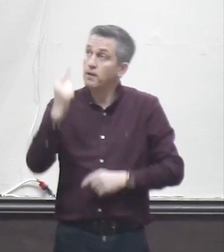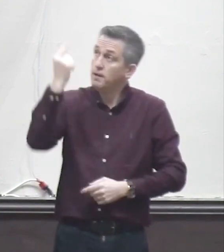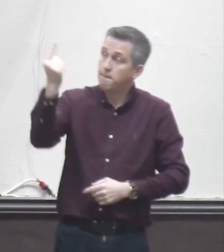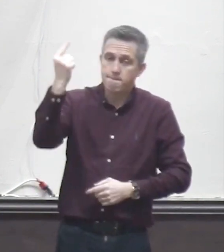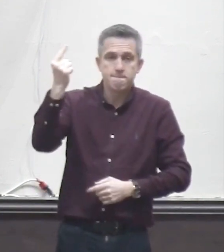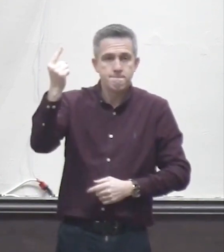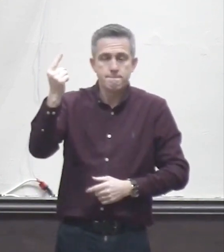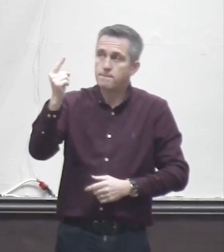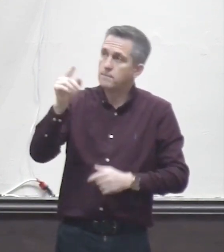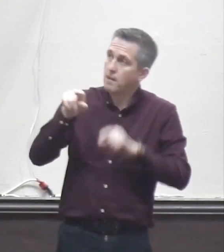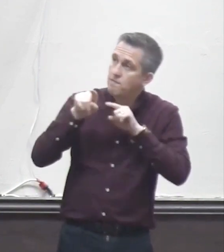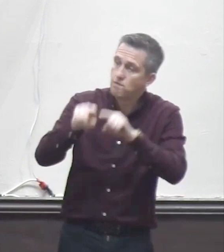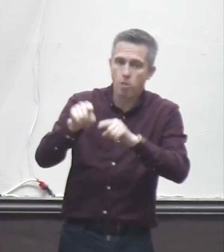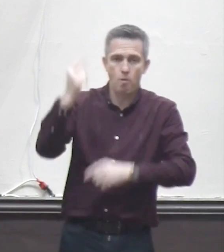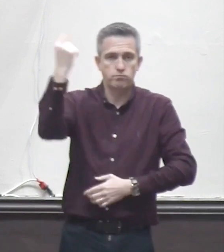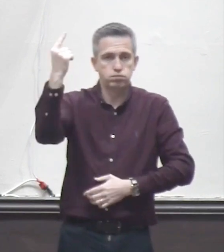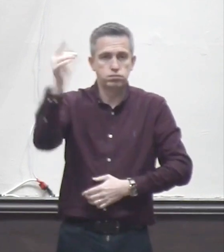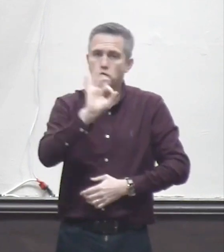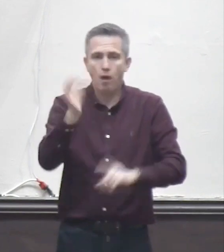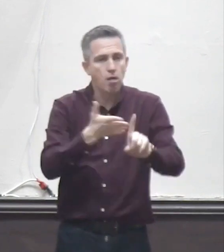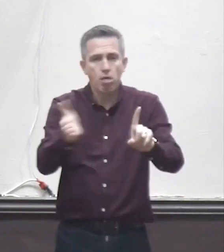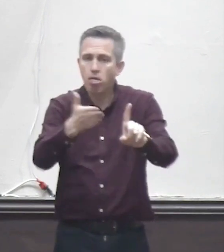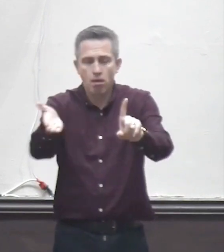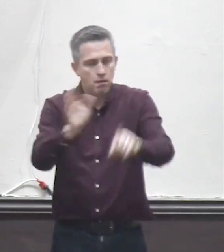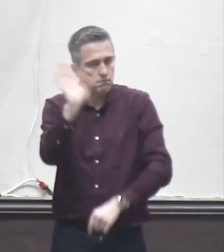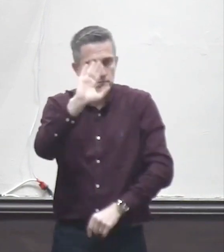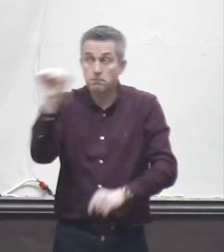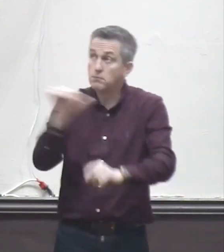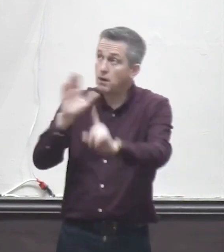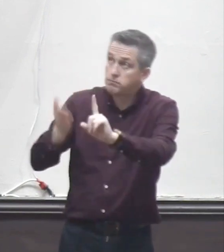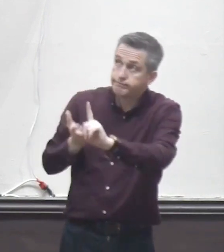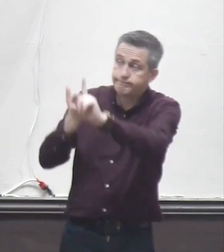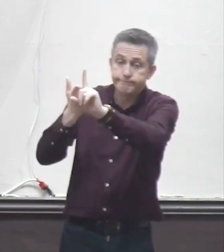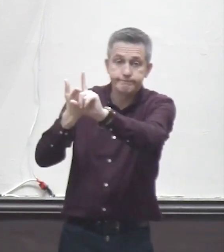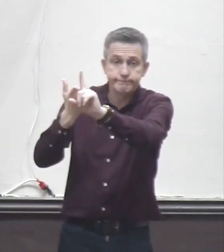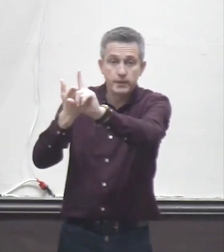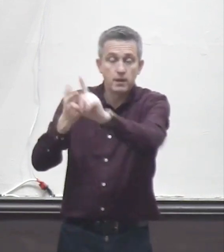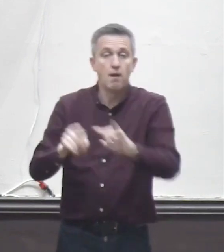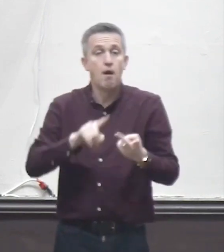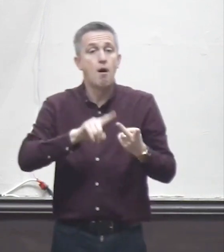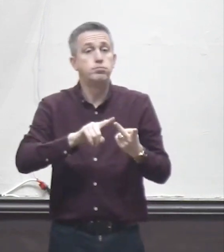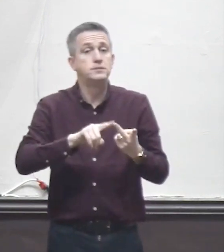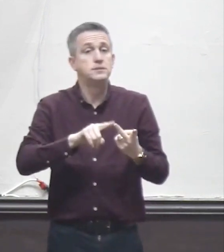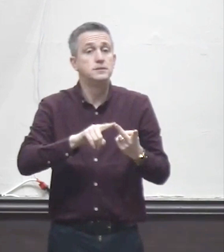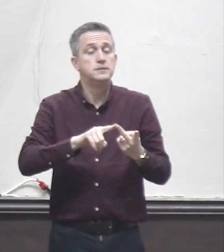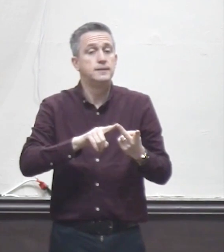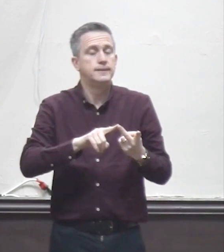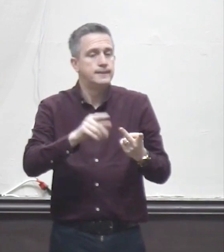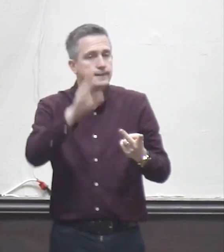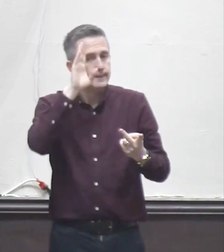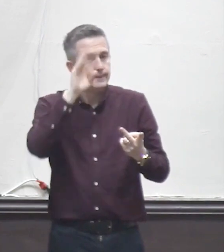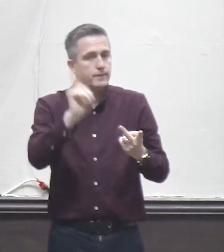monotheism, oneness of Allah. And the opposite of tawheed is shirk. It is